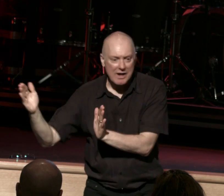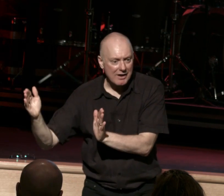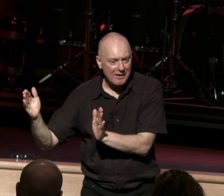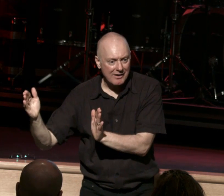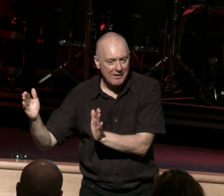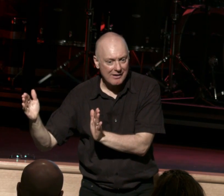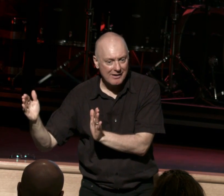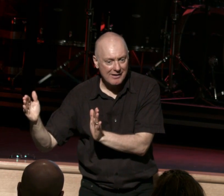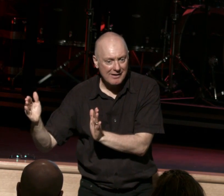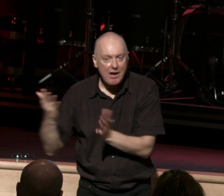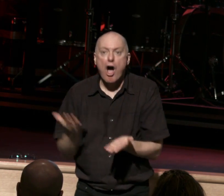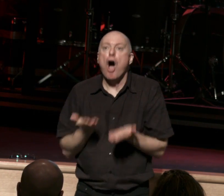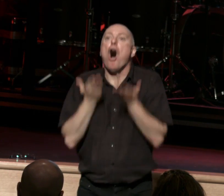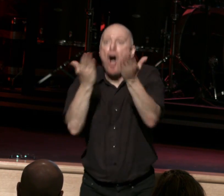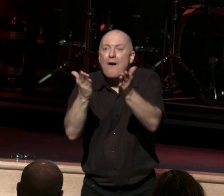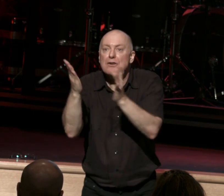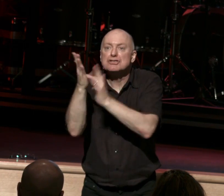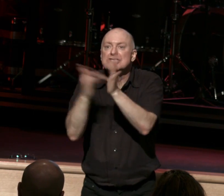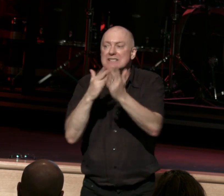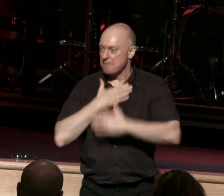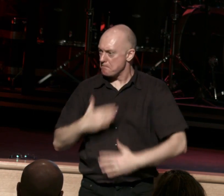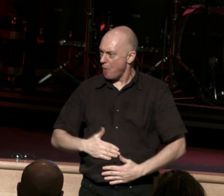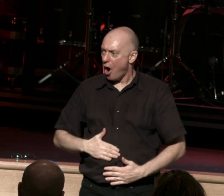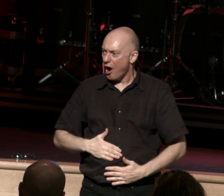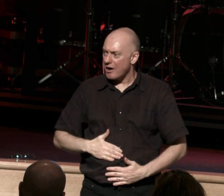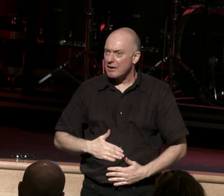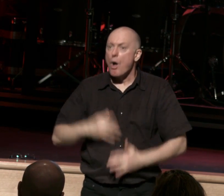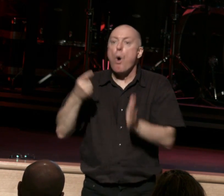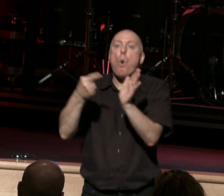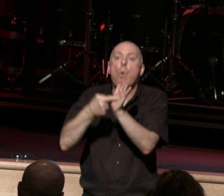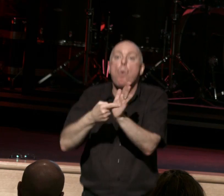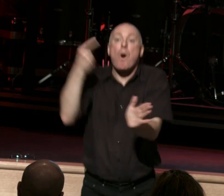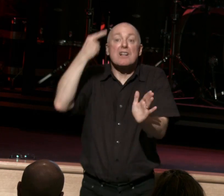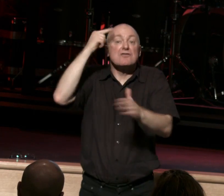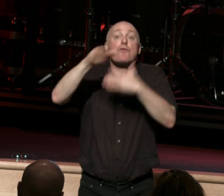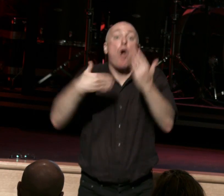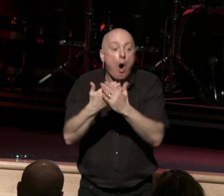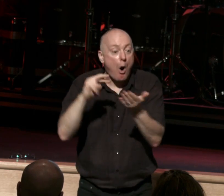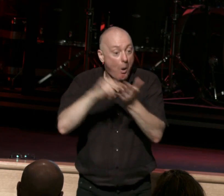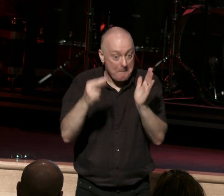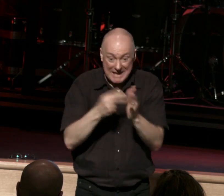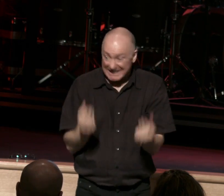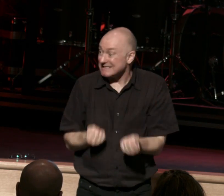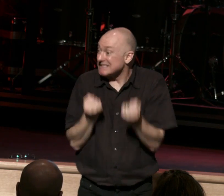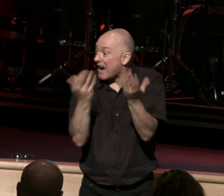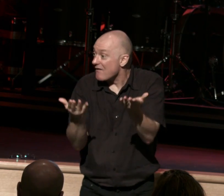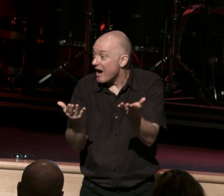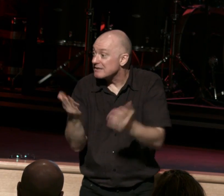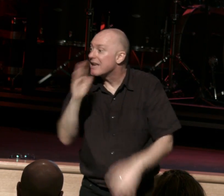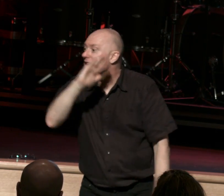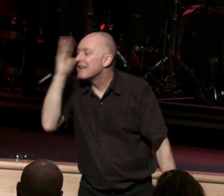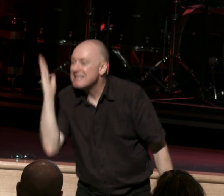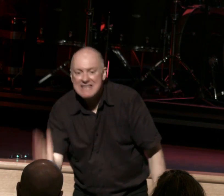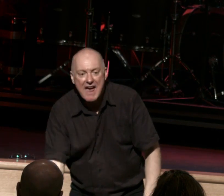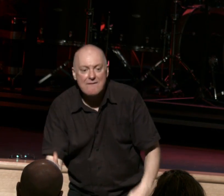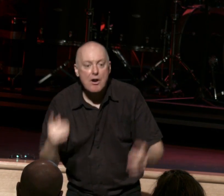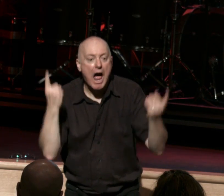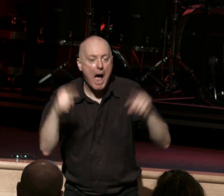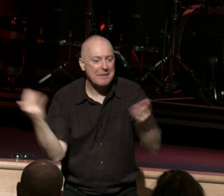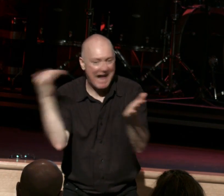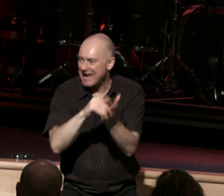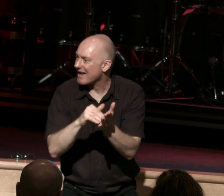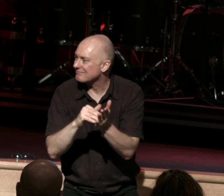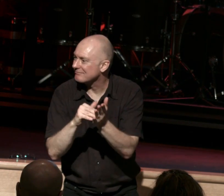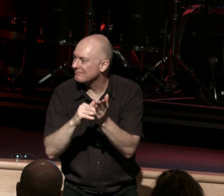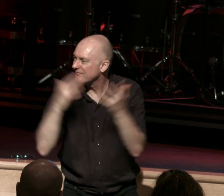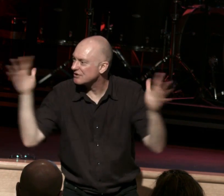will is the offering of Jesus' body, which would be once for all, meaning the sacrifice would never